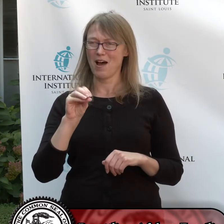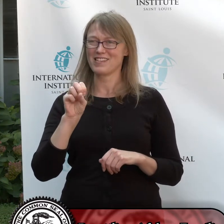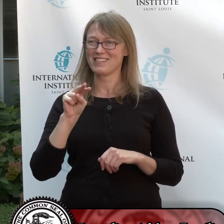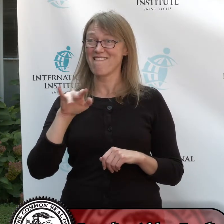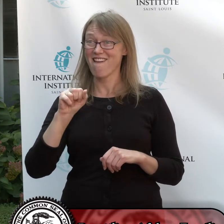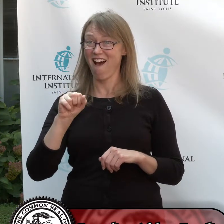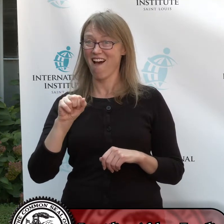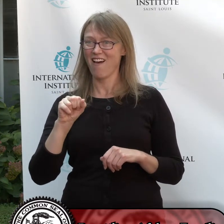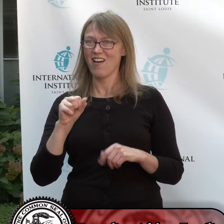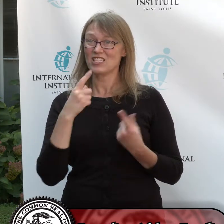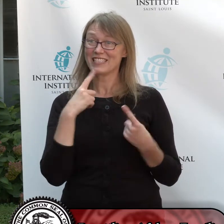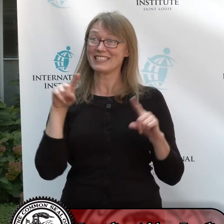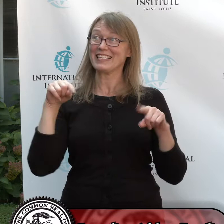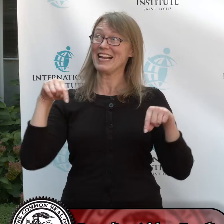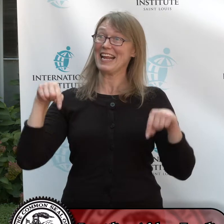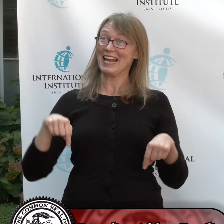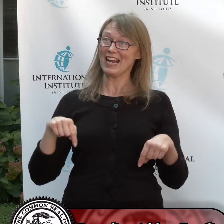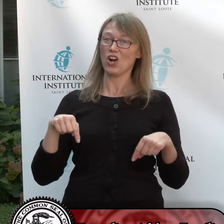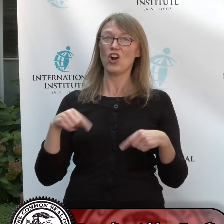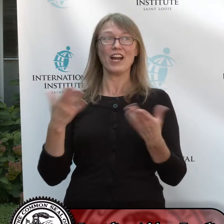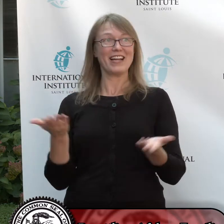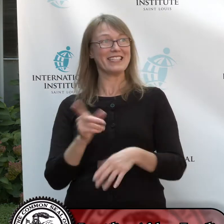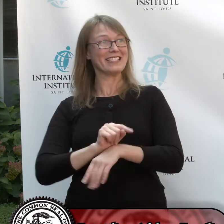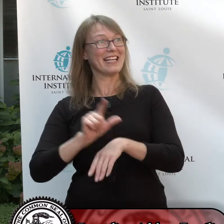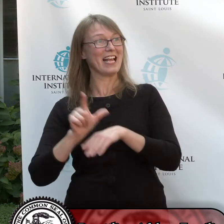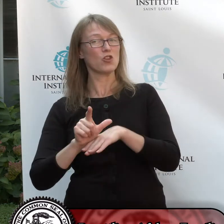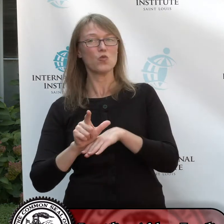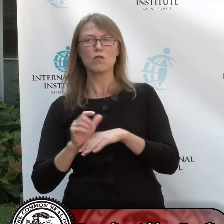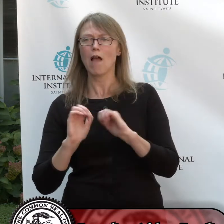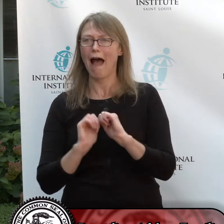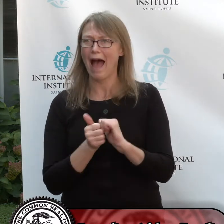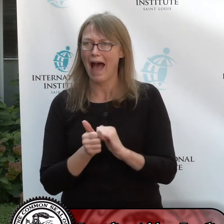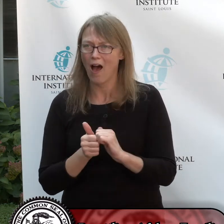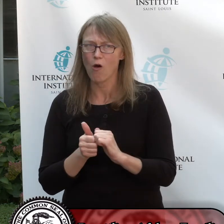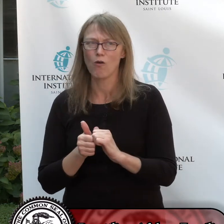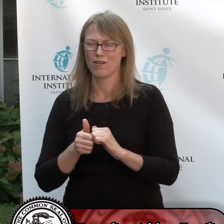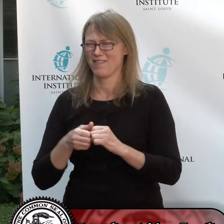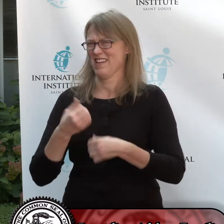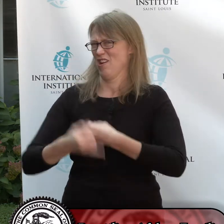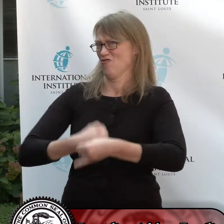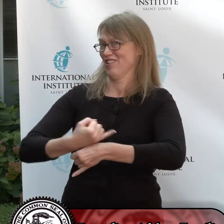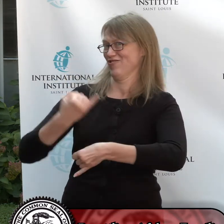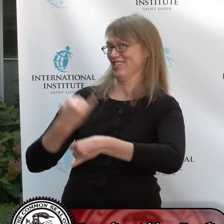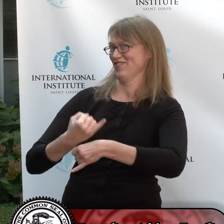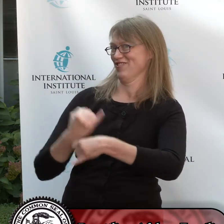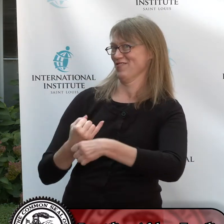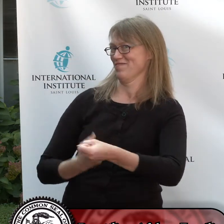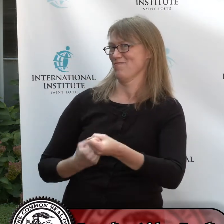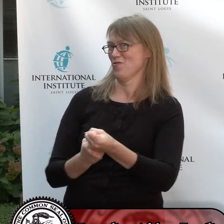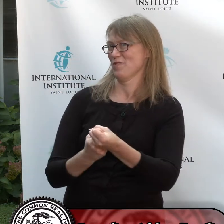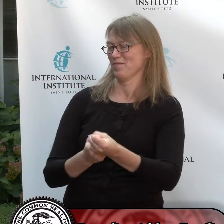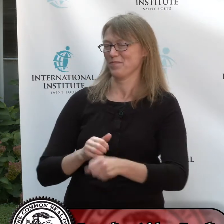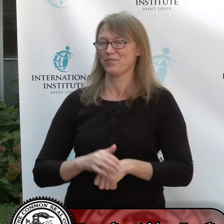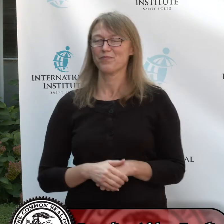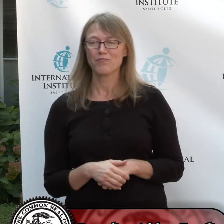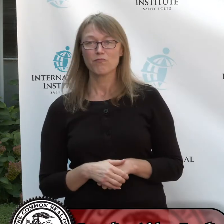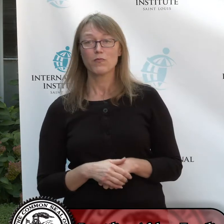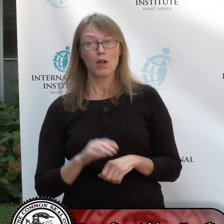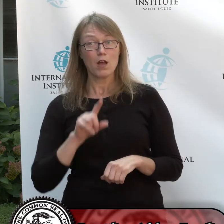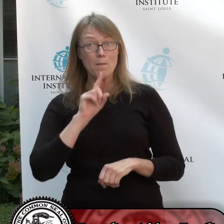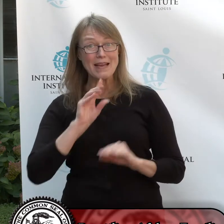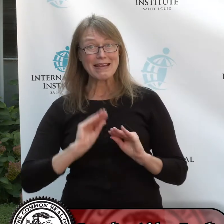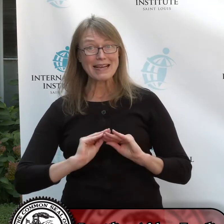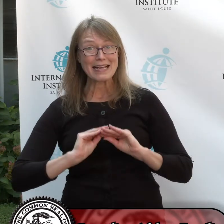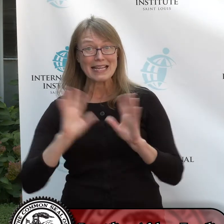this institute. Let's also be clear. Immigrants make our community stronger. As